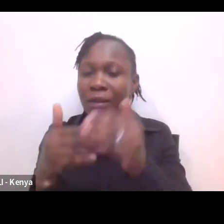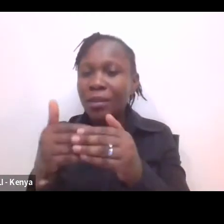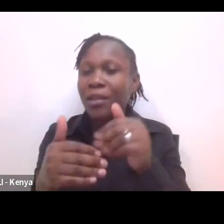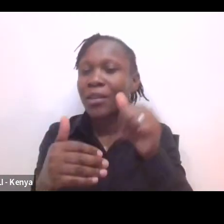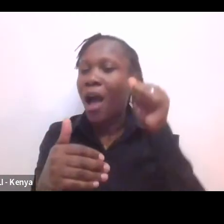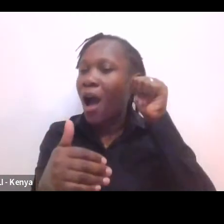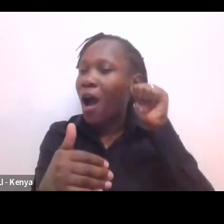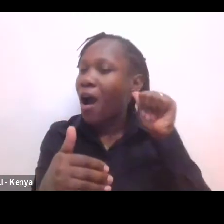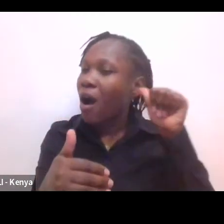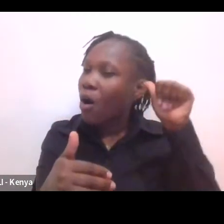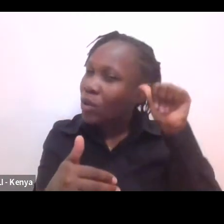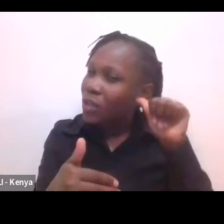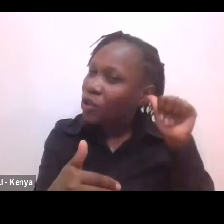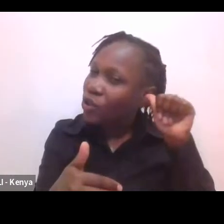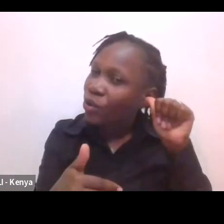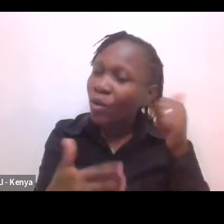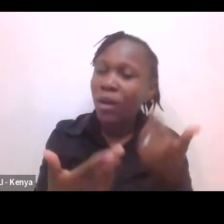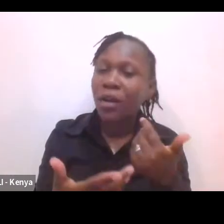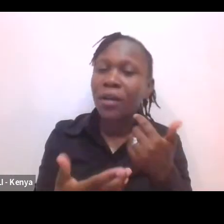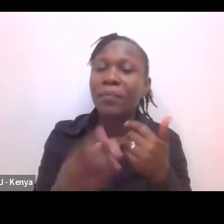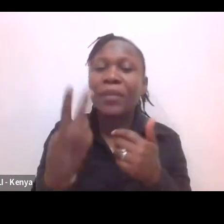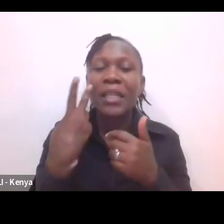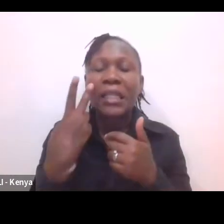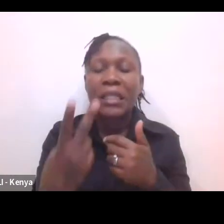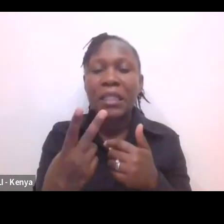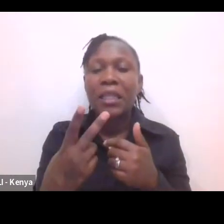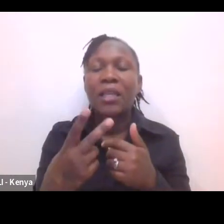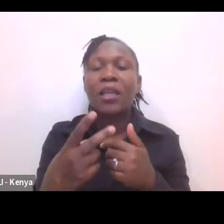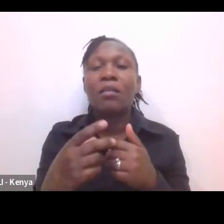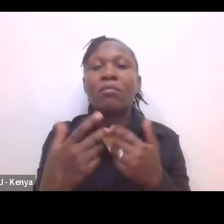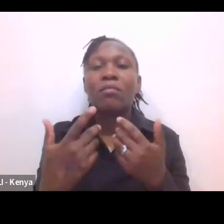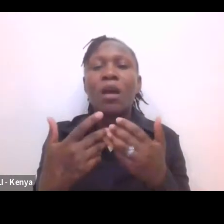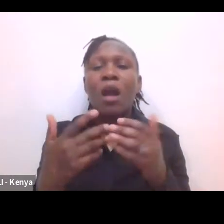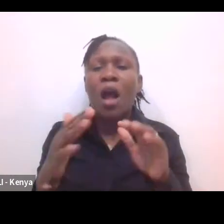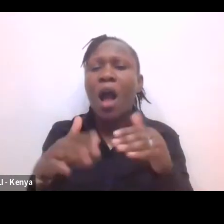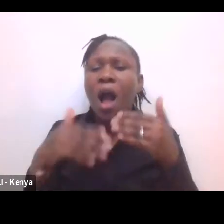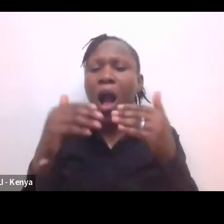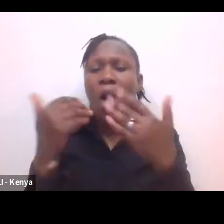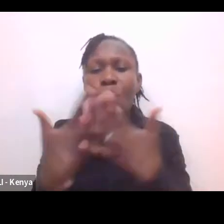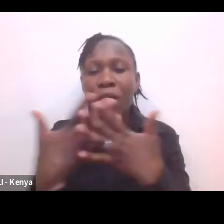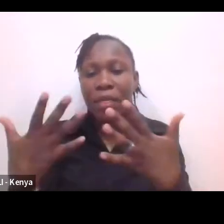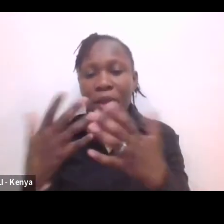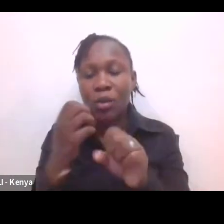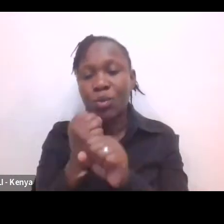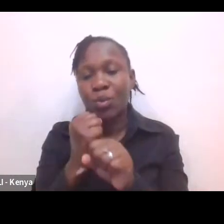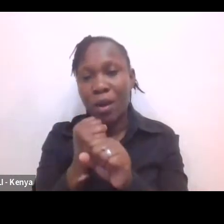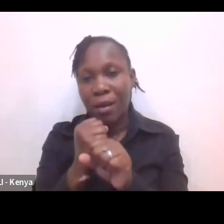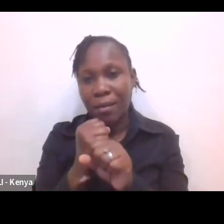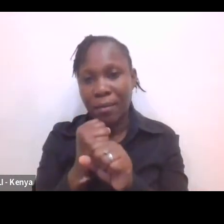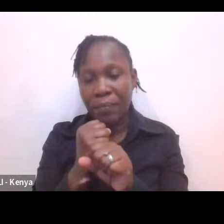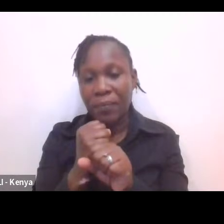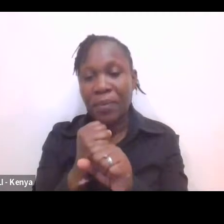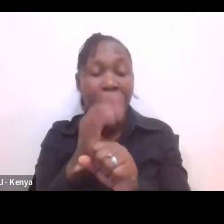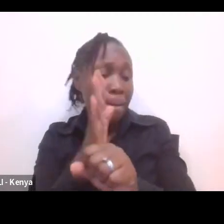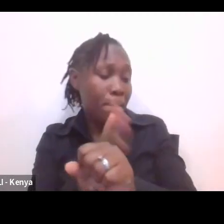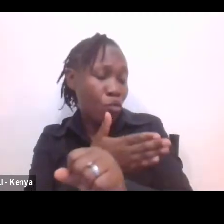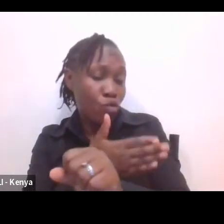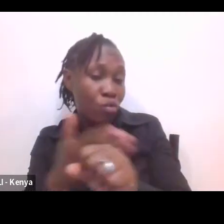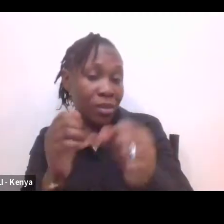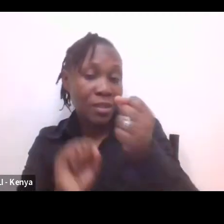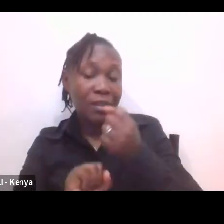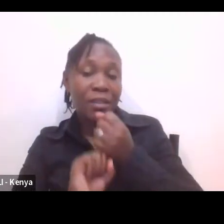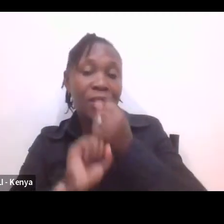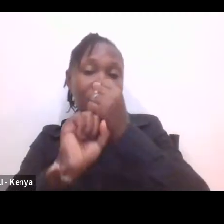involves decoding symbols and translating them into actions. And the rhythmic dimension of music assists